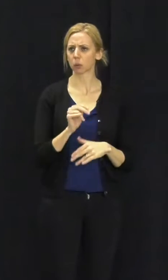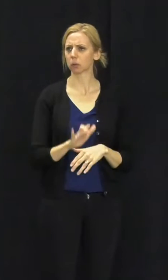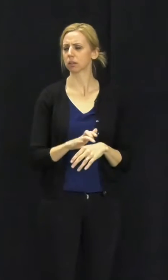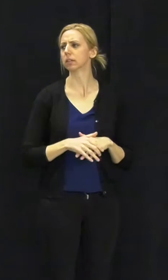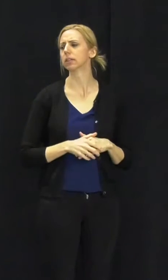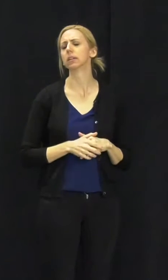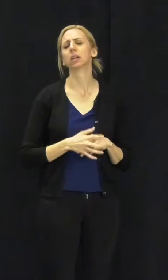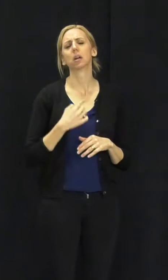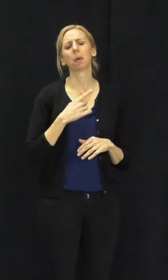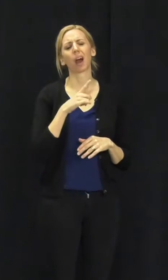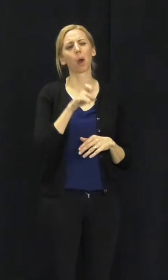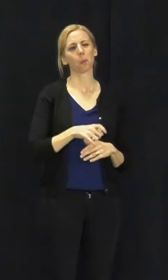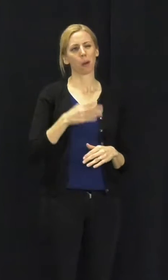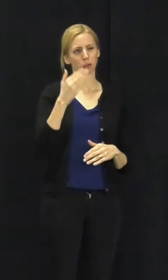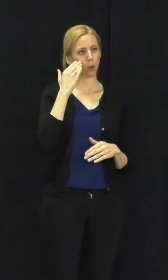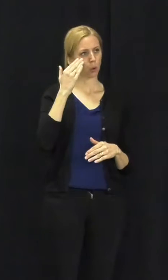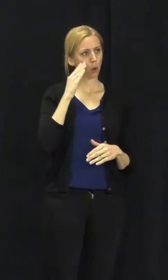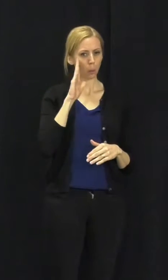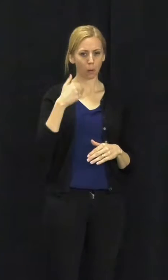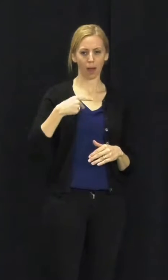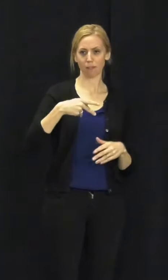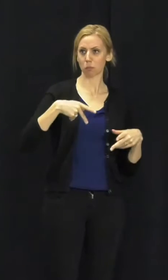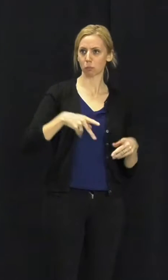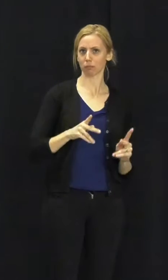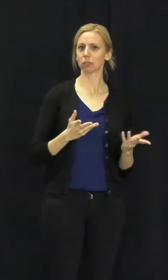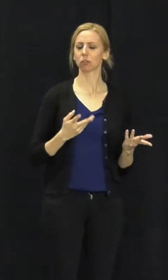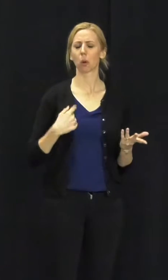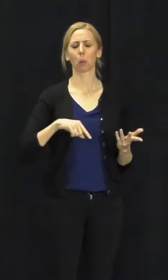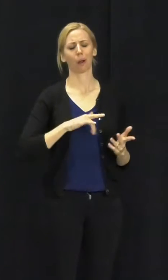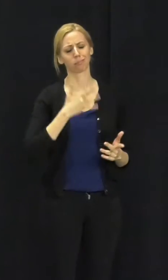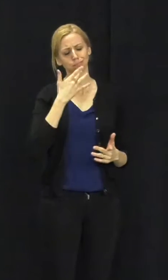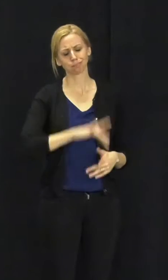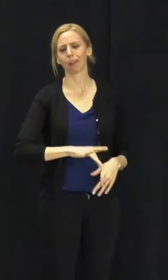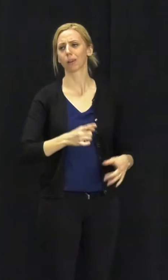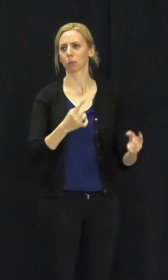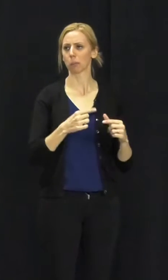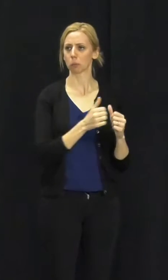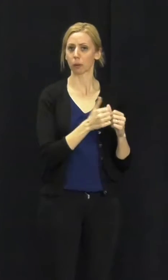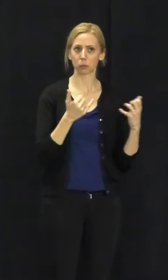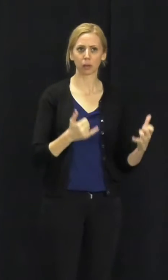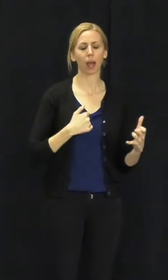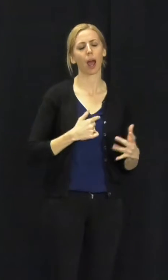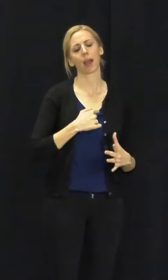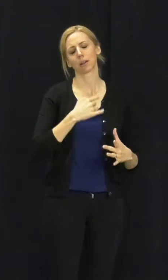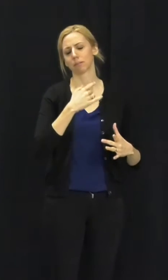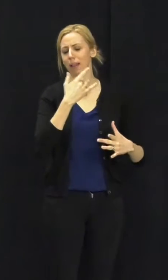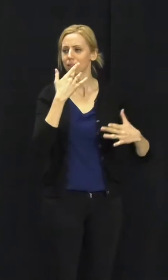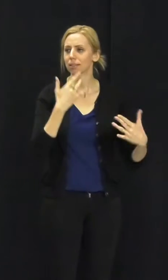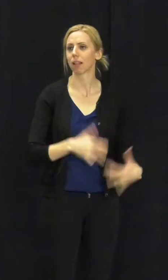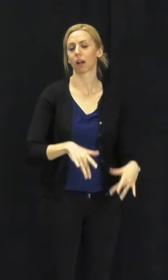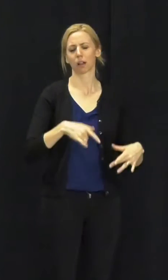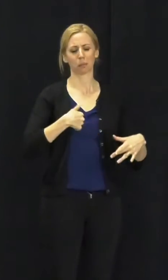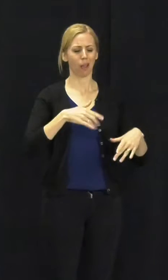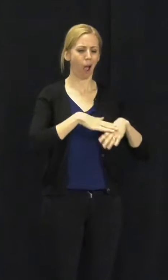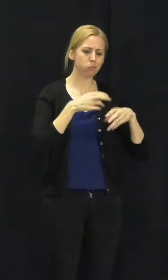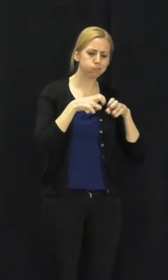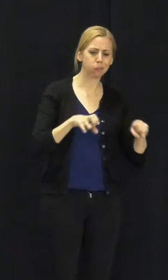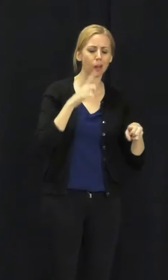there, we're happening, and I'm going to tell you in a moment now how we can move that forward.